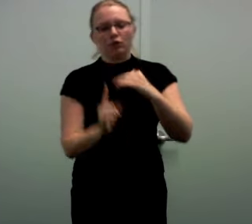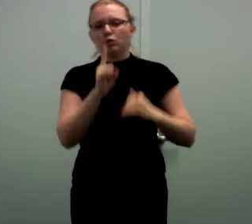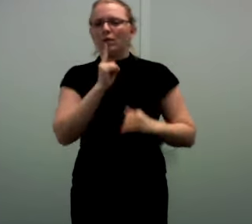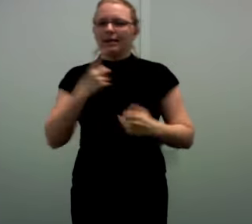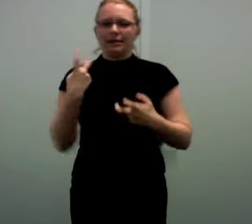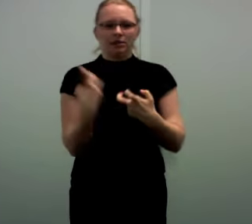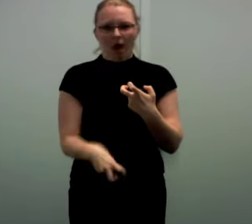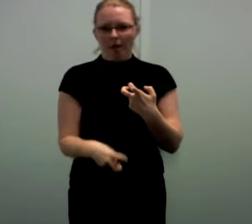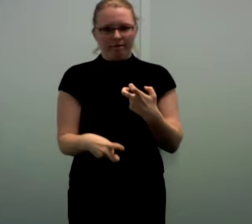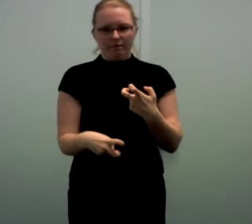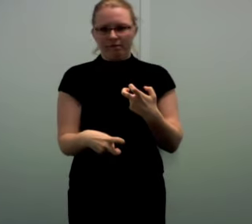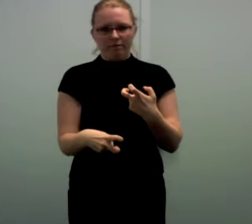different story.